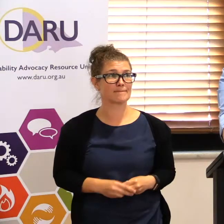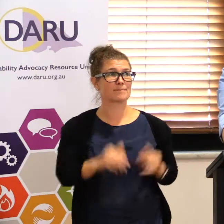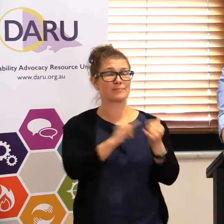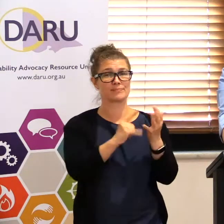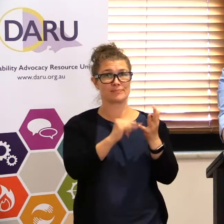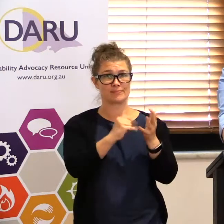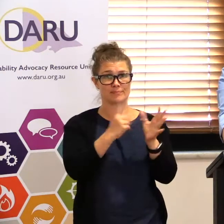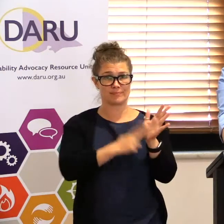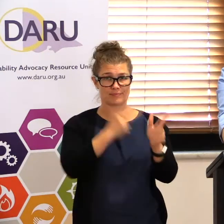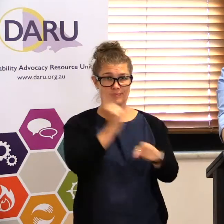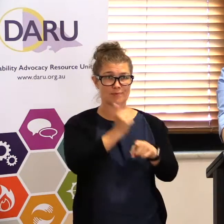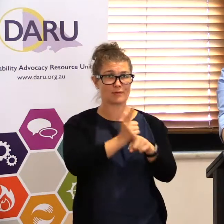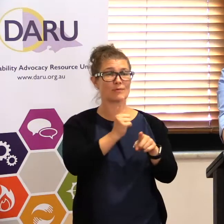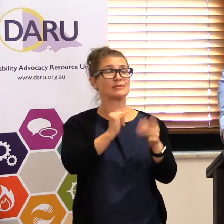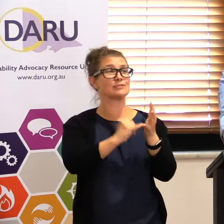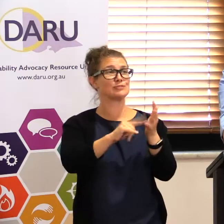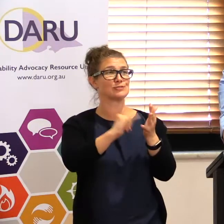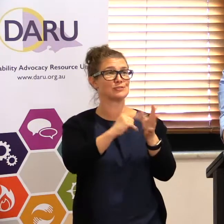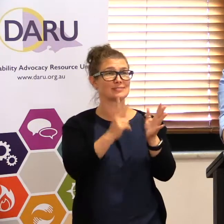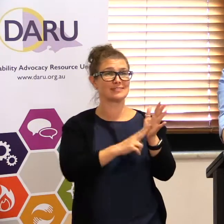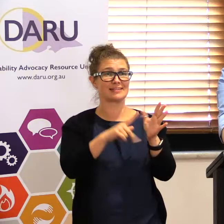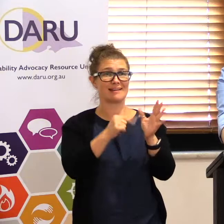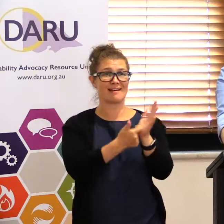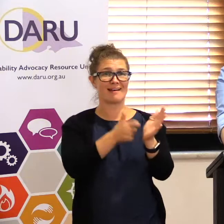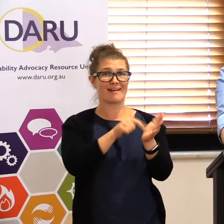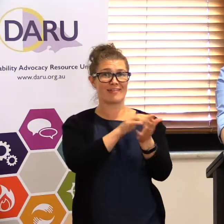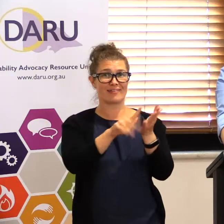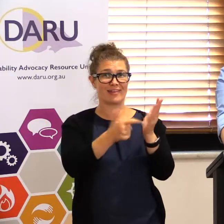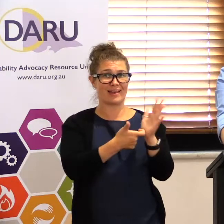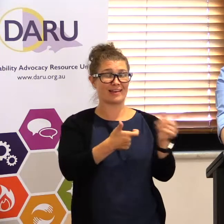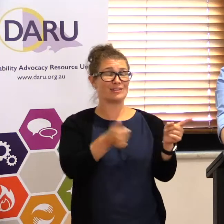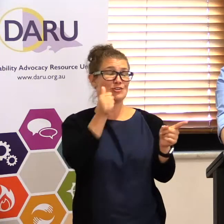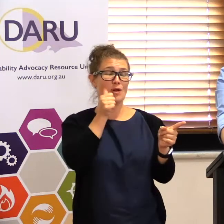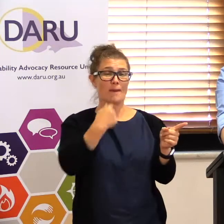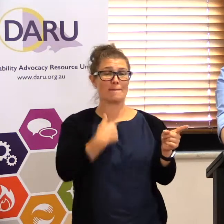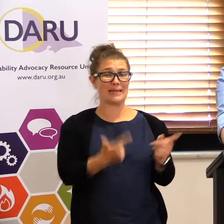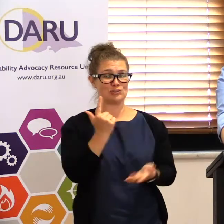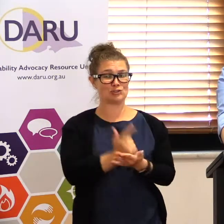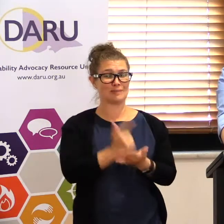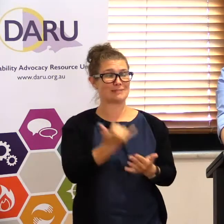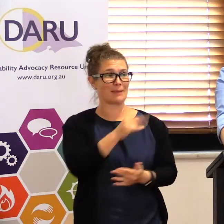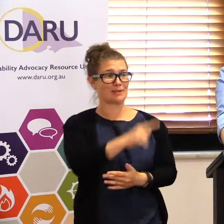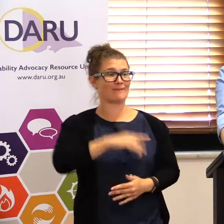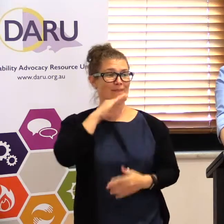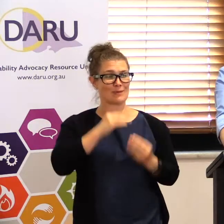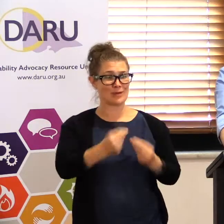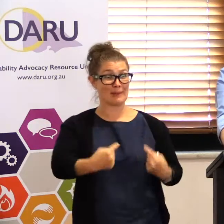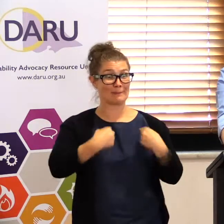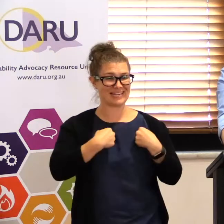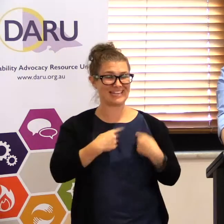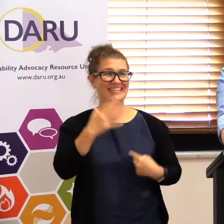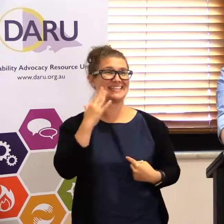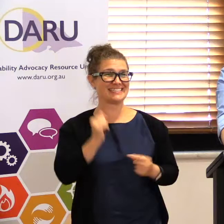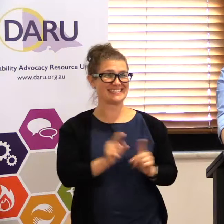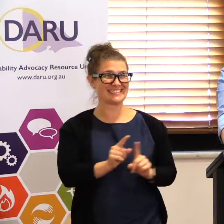Felix, Susan Arthur here, you know me too well by now, you must get sick of my voice Not too. Not at all. Can